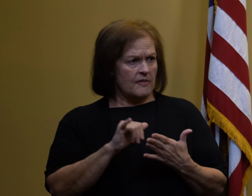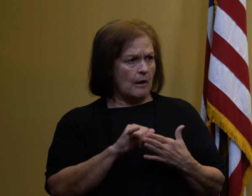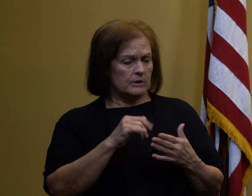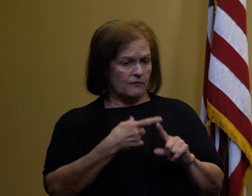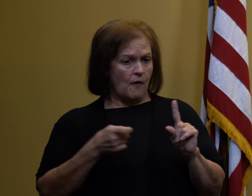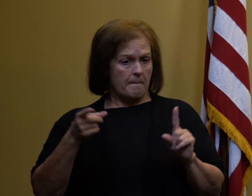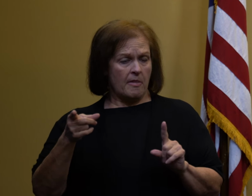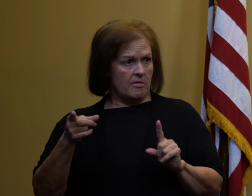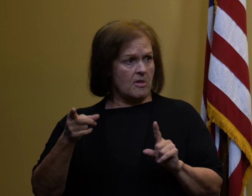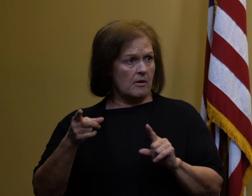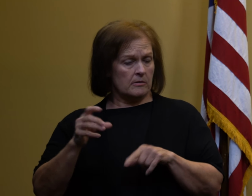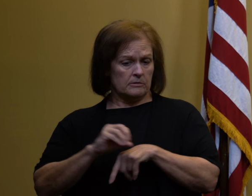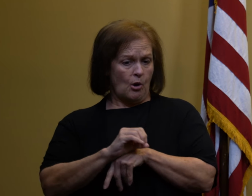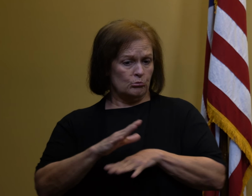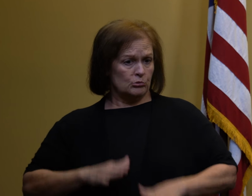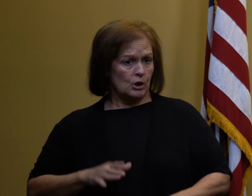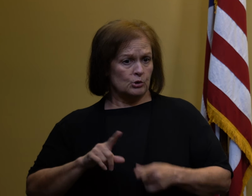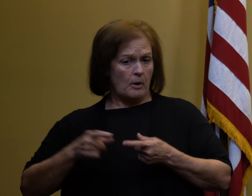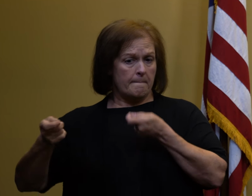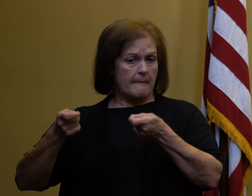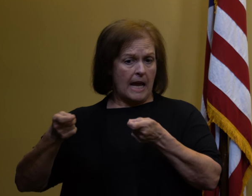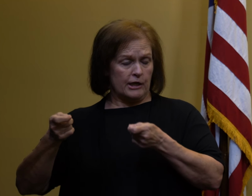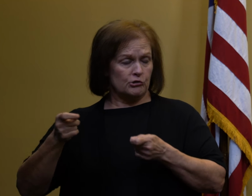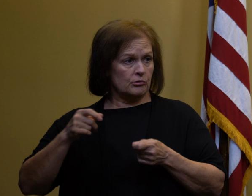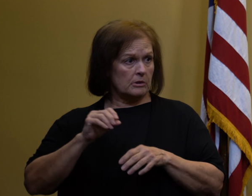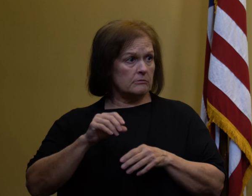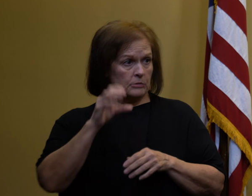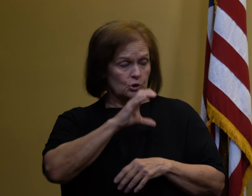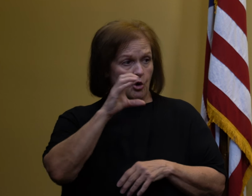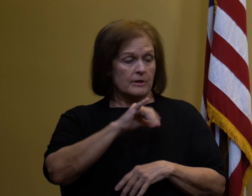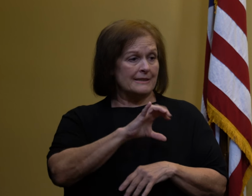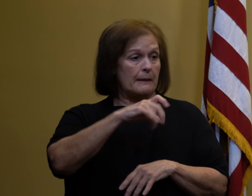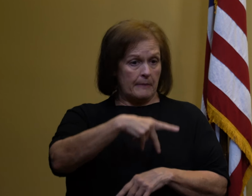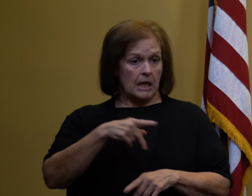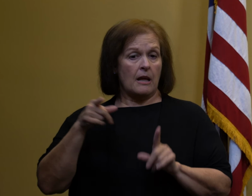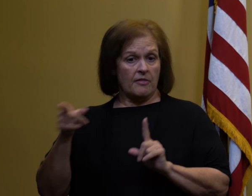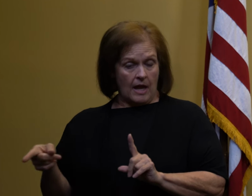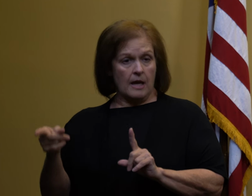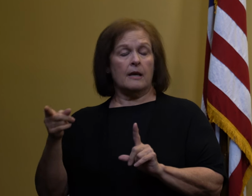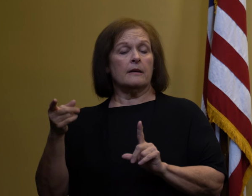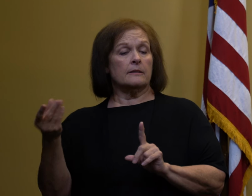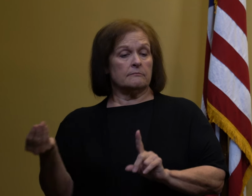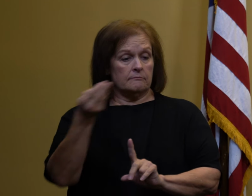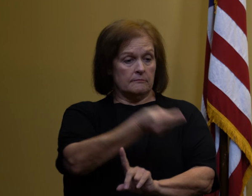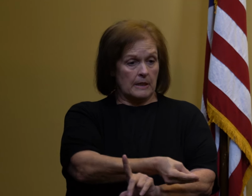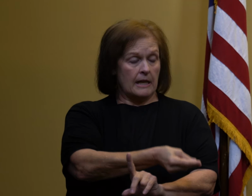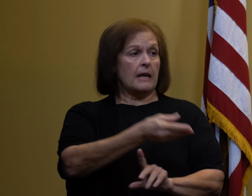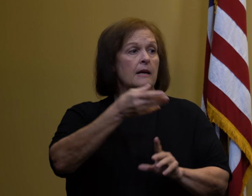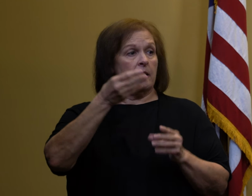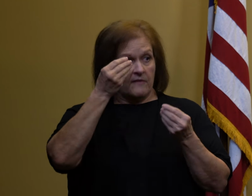hired to manage the search. So IACP immediately turned over, of course, information, always